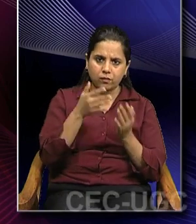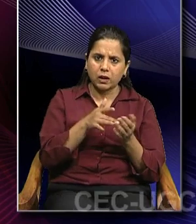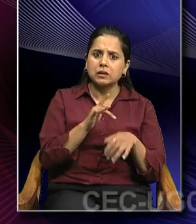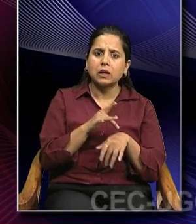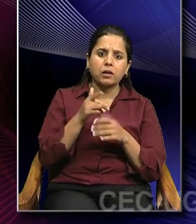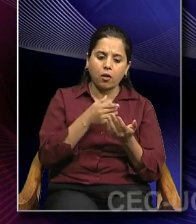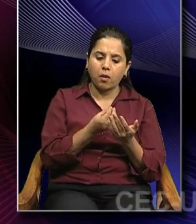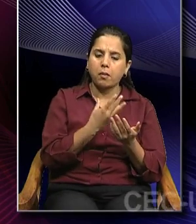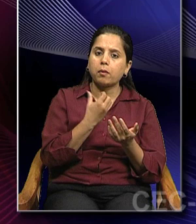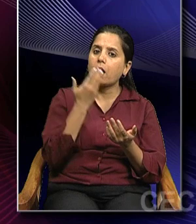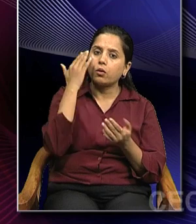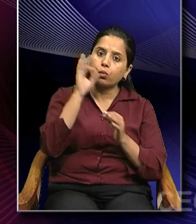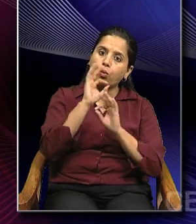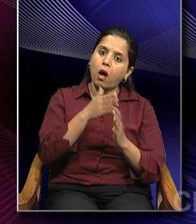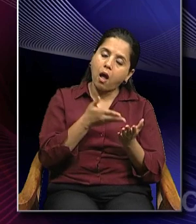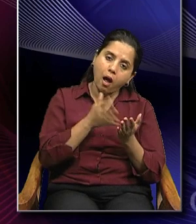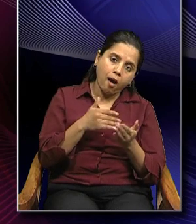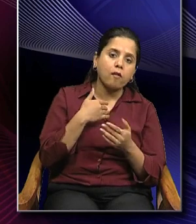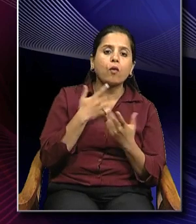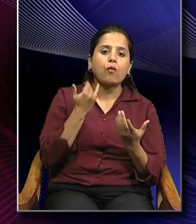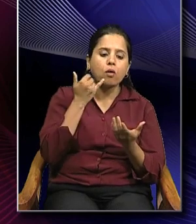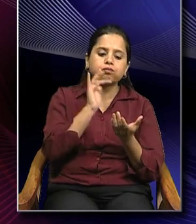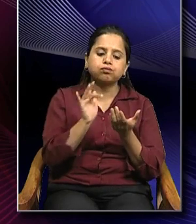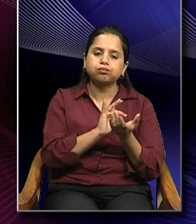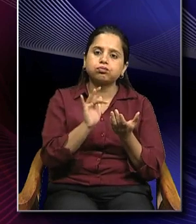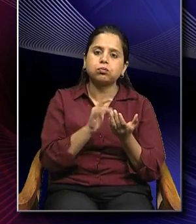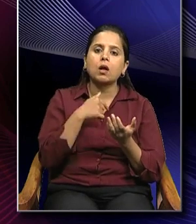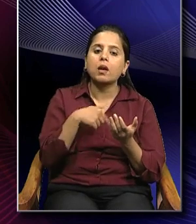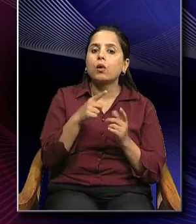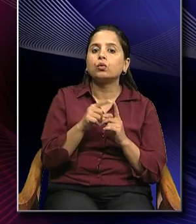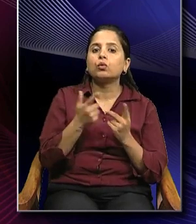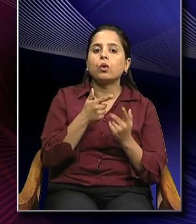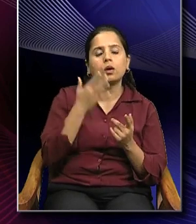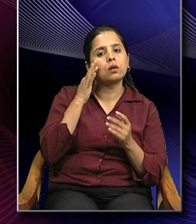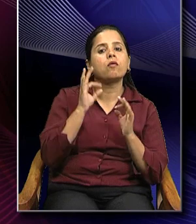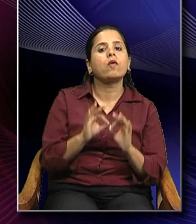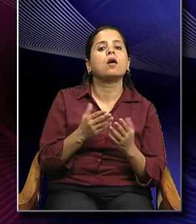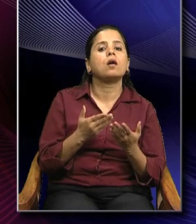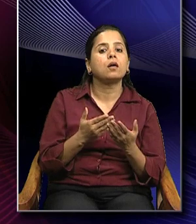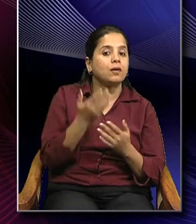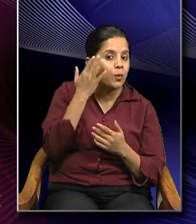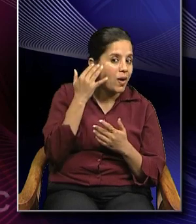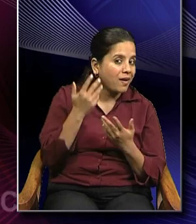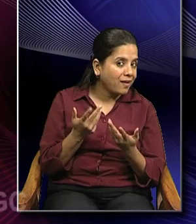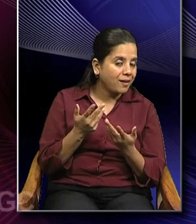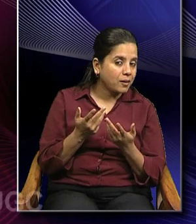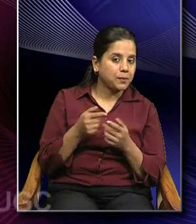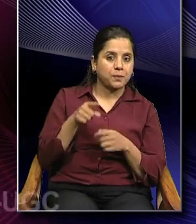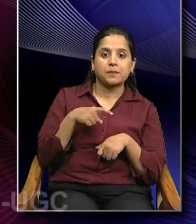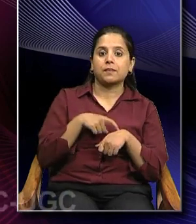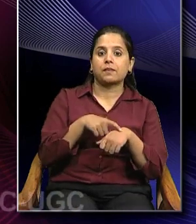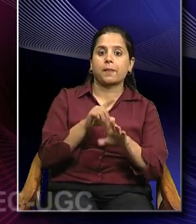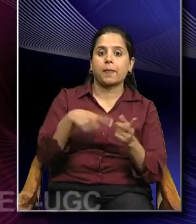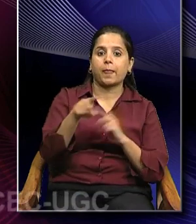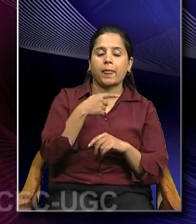sensitive, that is able to understand that now what next I am going to do, cause at times we